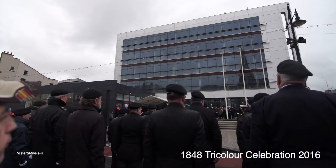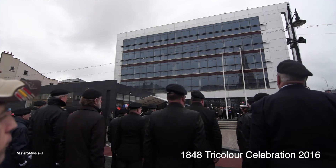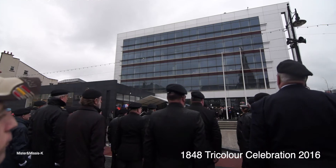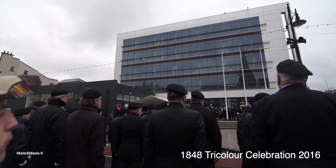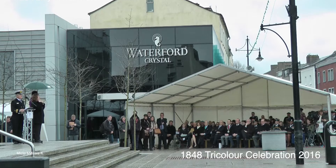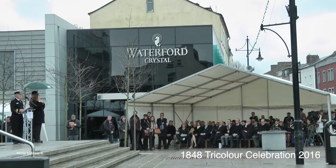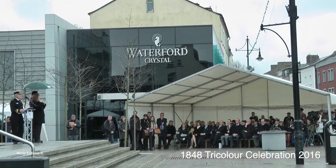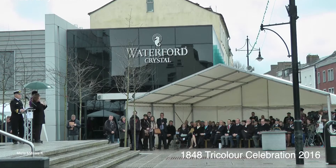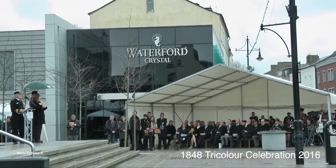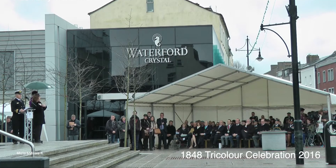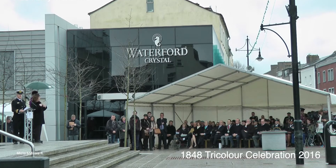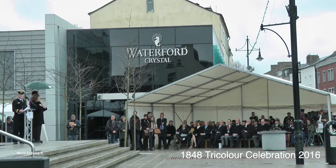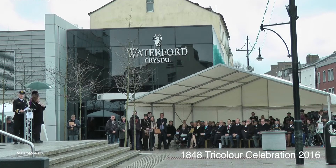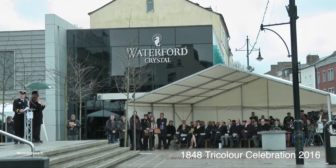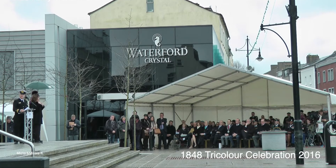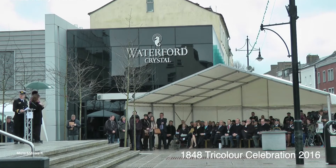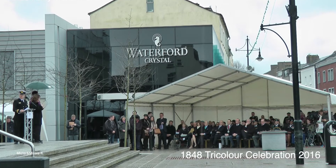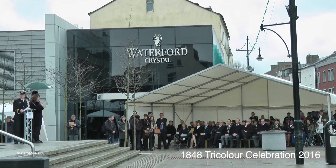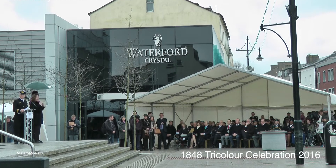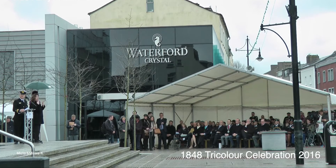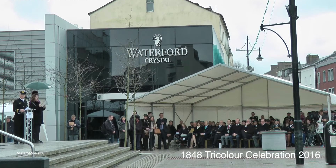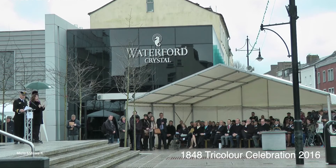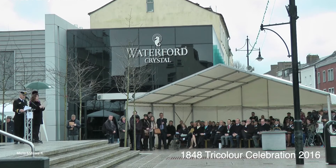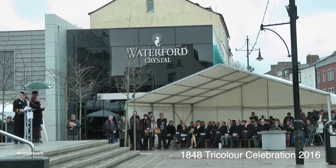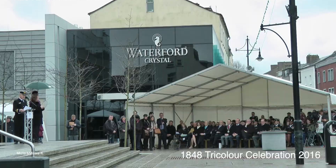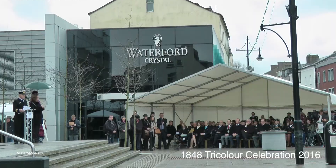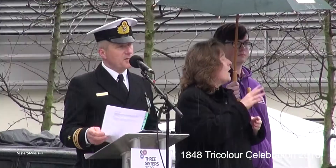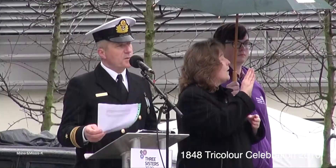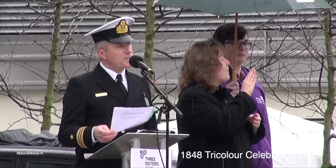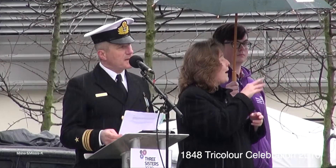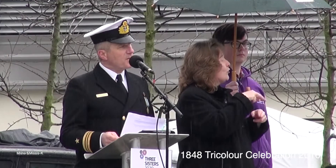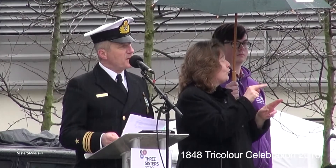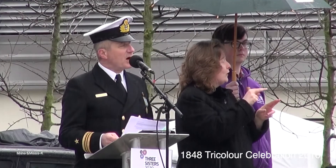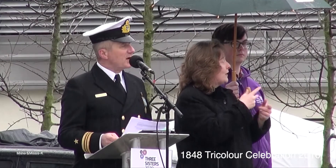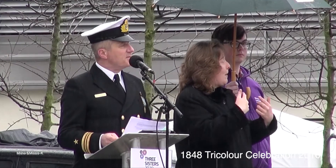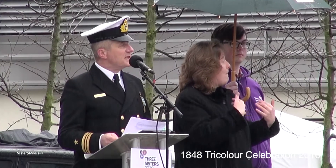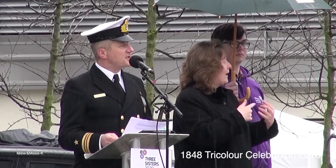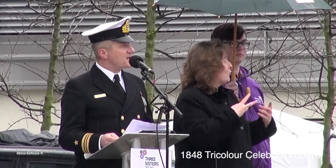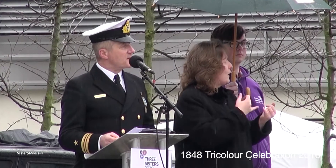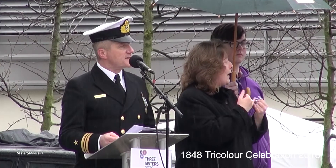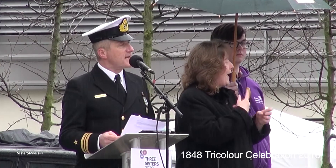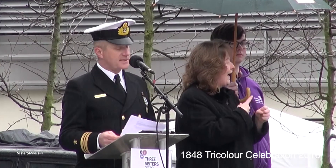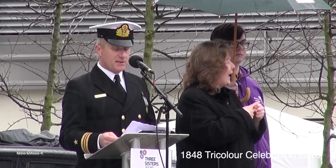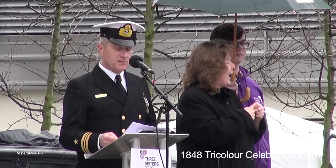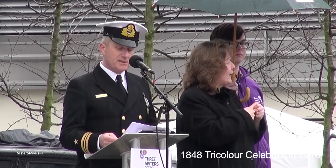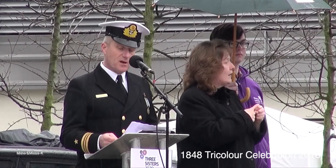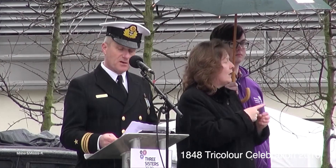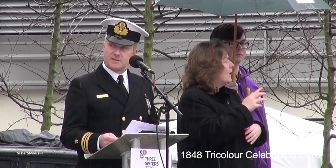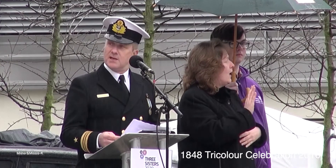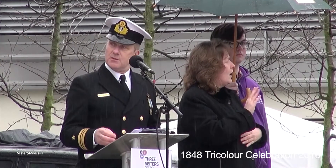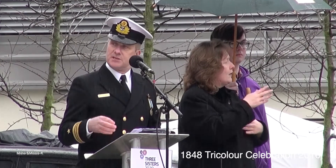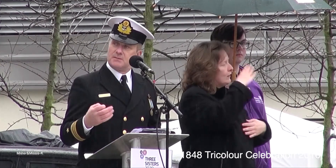Thank you, Jim. That was very informative there. So now we will have the Barrack Street Gonsa Band. They will play what we call in military terms a salute to